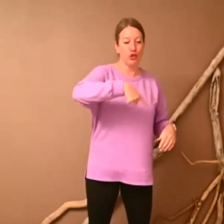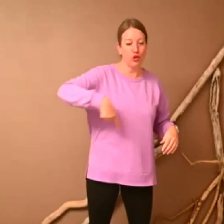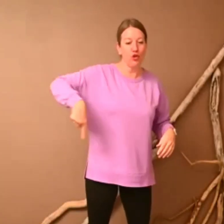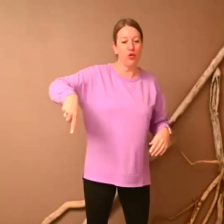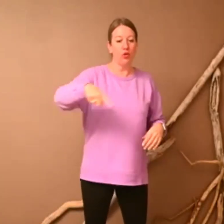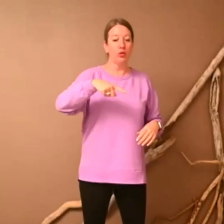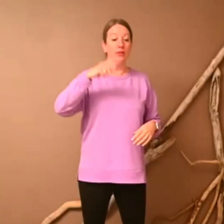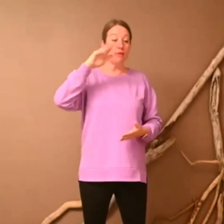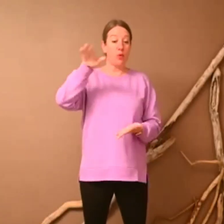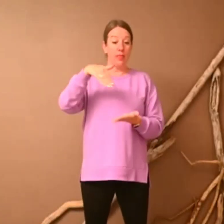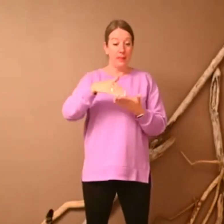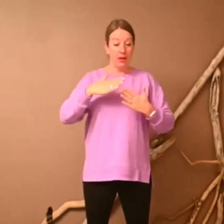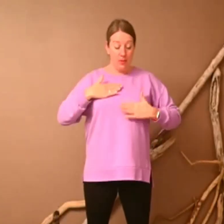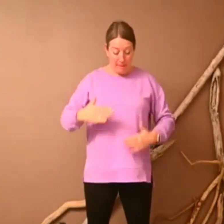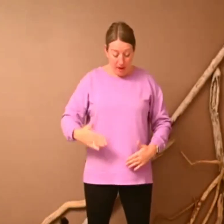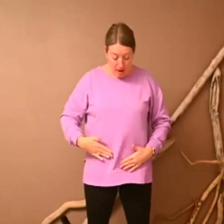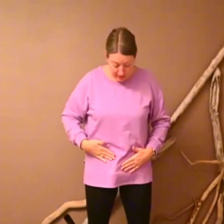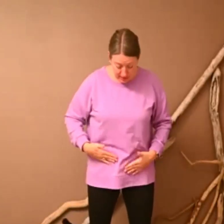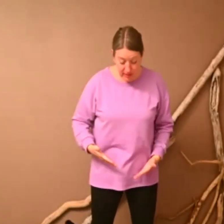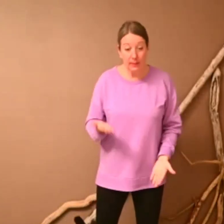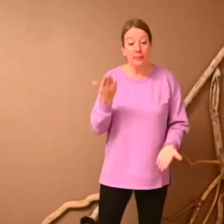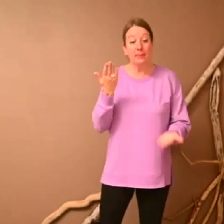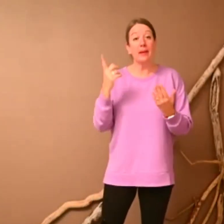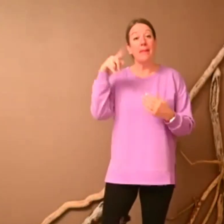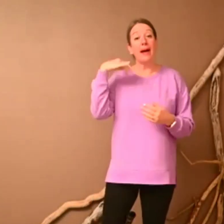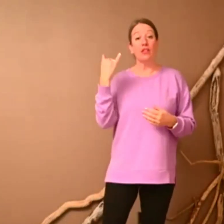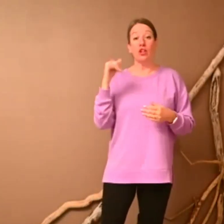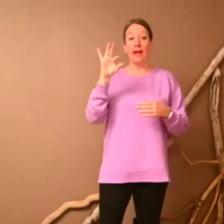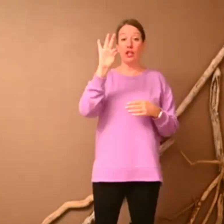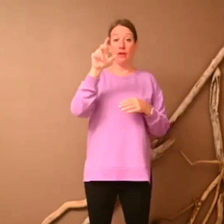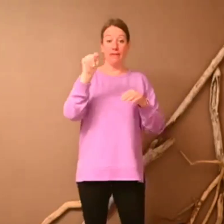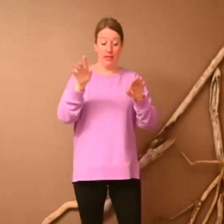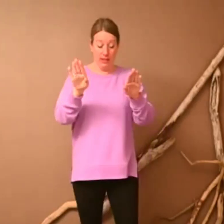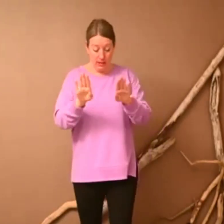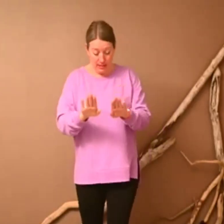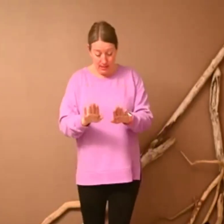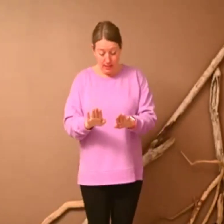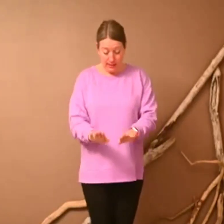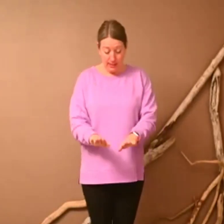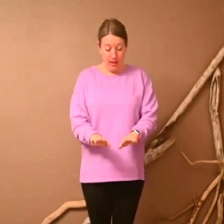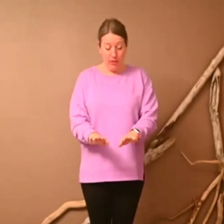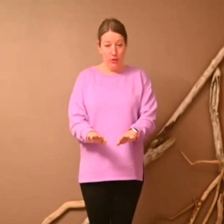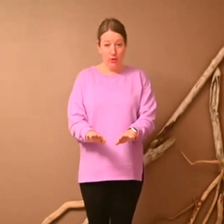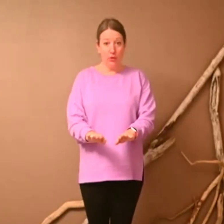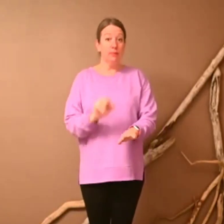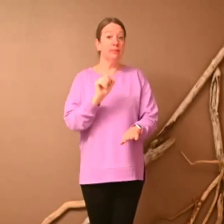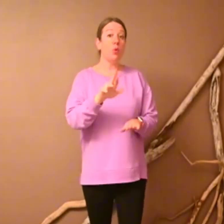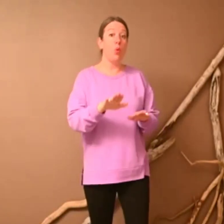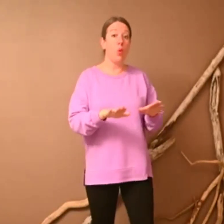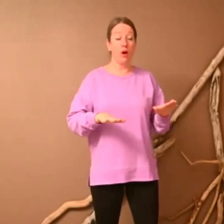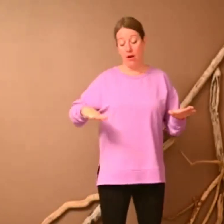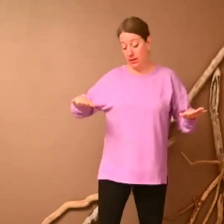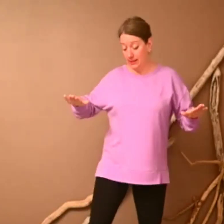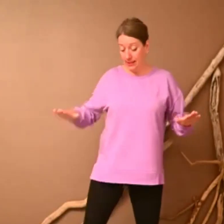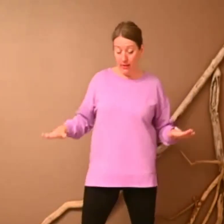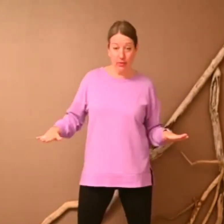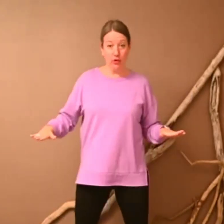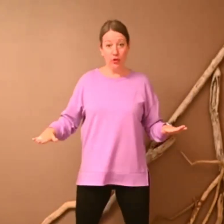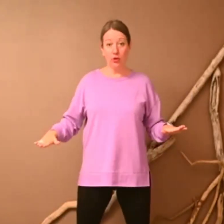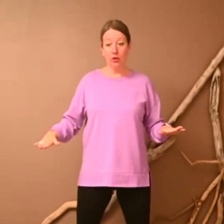Next, I will offer some hip circles. So one option here could